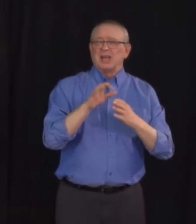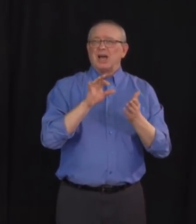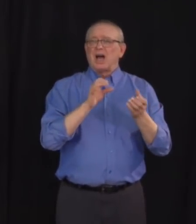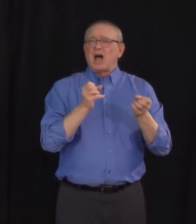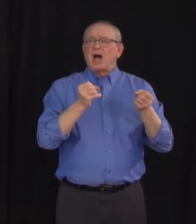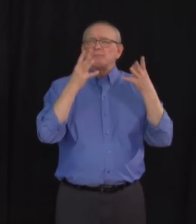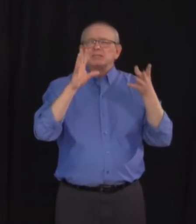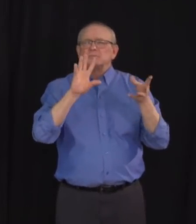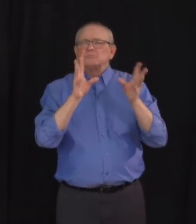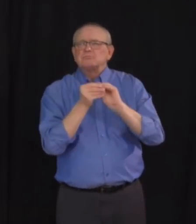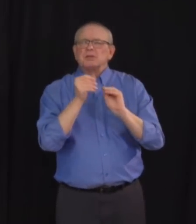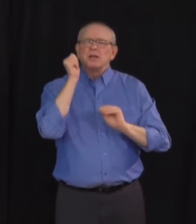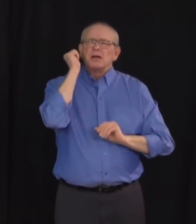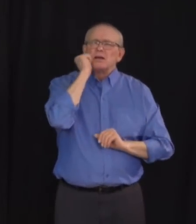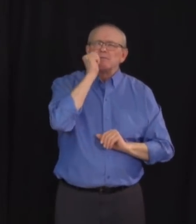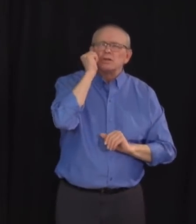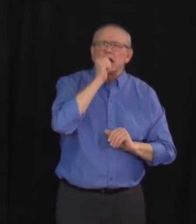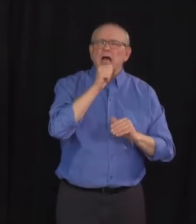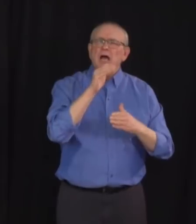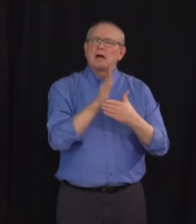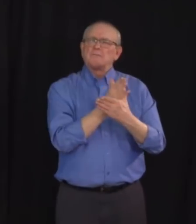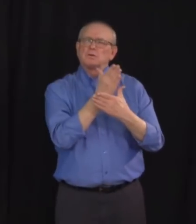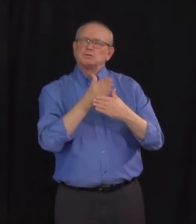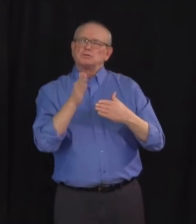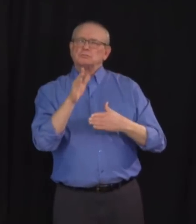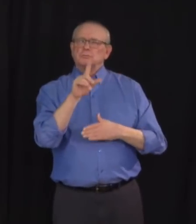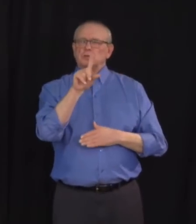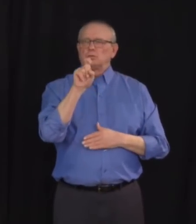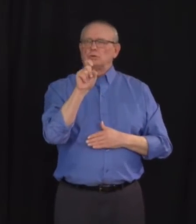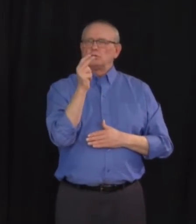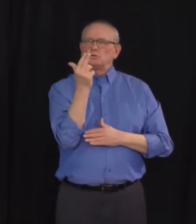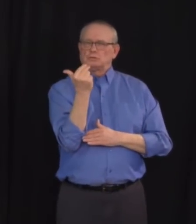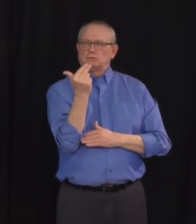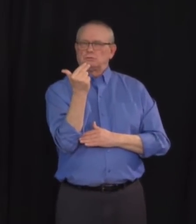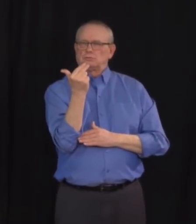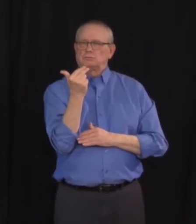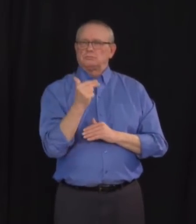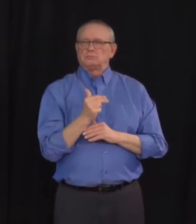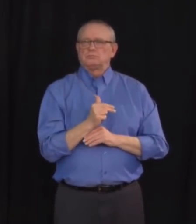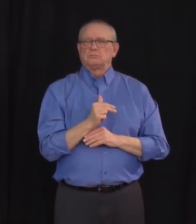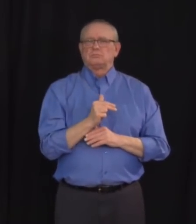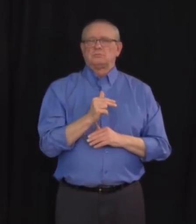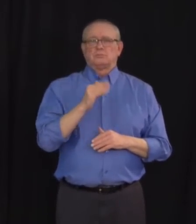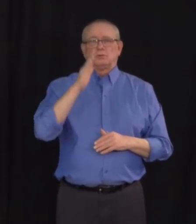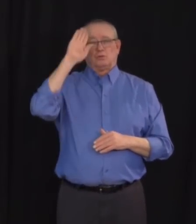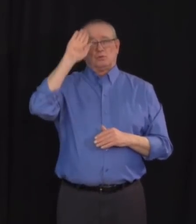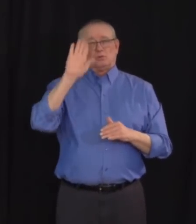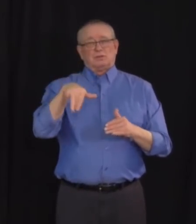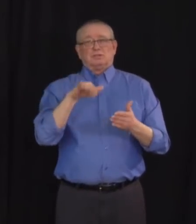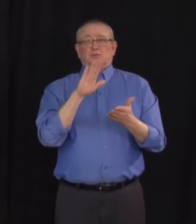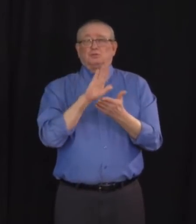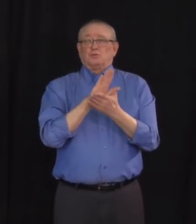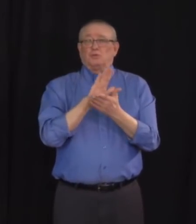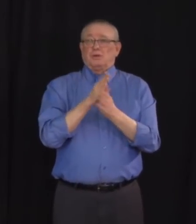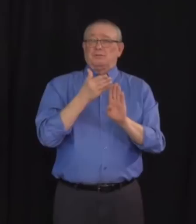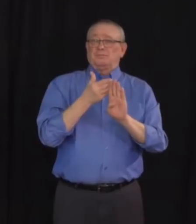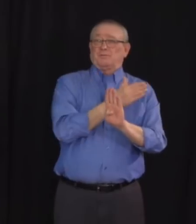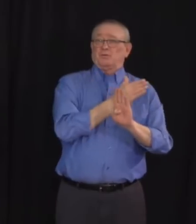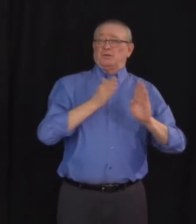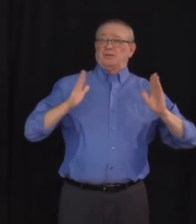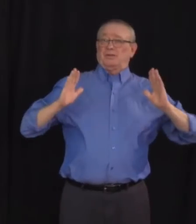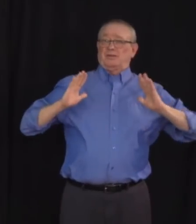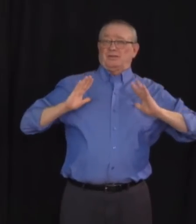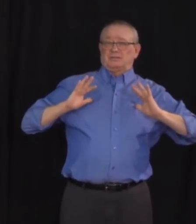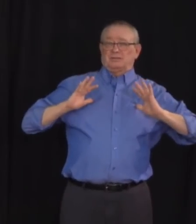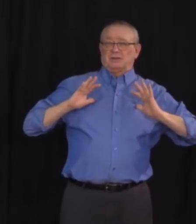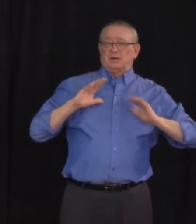19. In the first week of in-person school, that dropped to 113 new cases a day and has continued